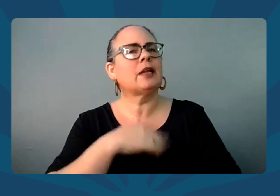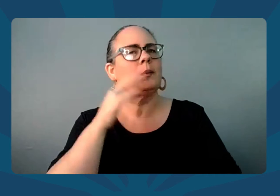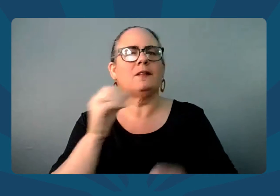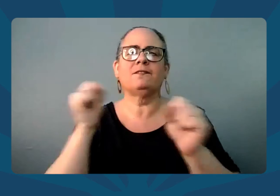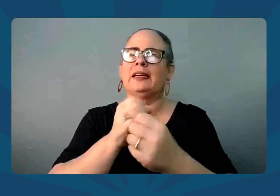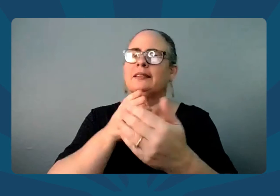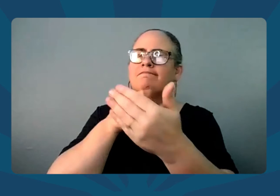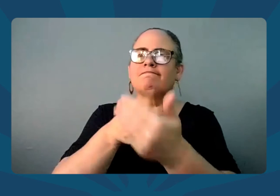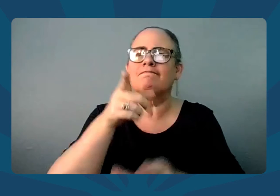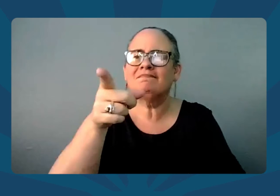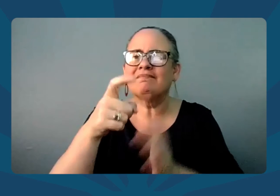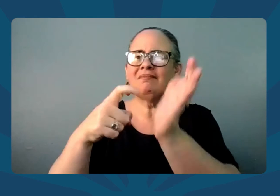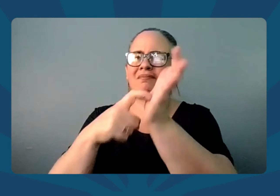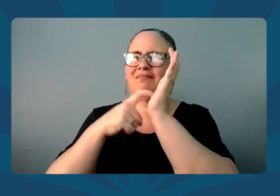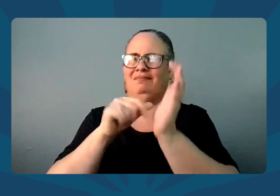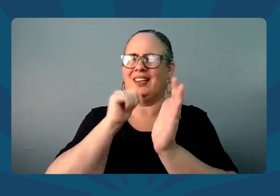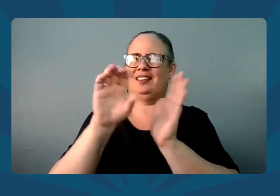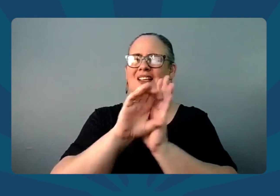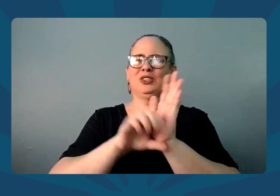our liberties from attacks.